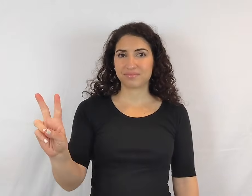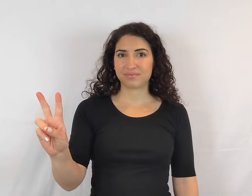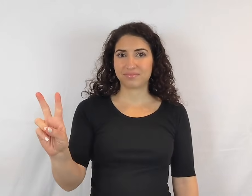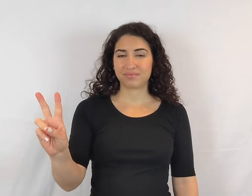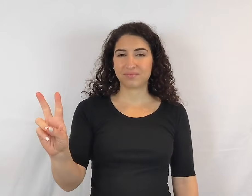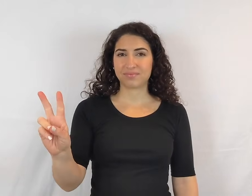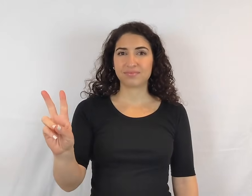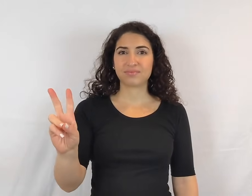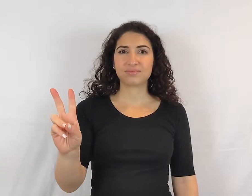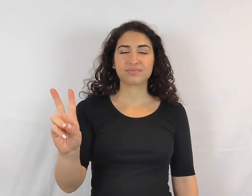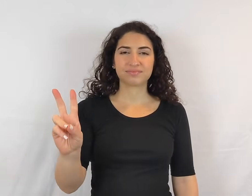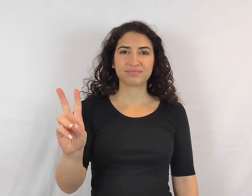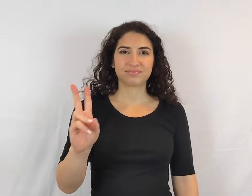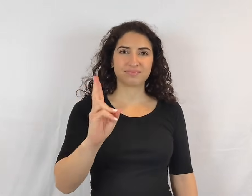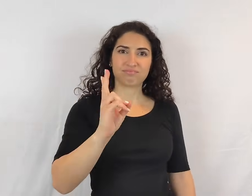2002.